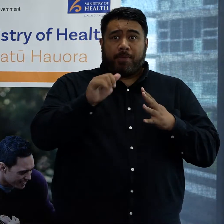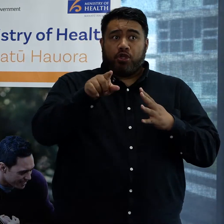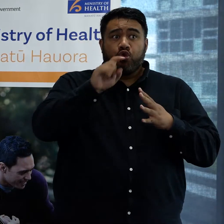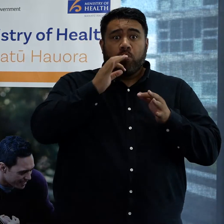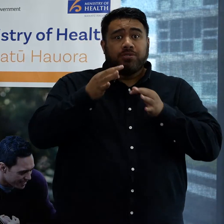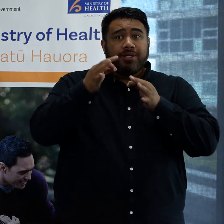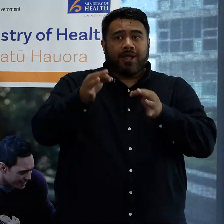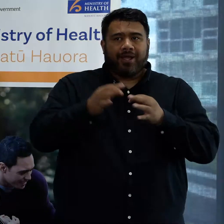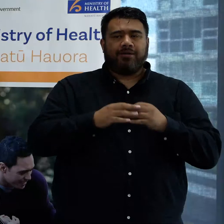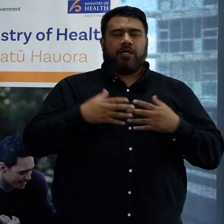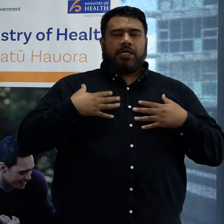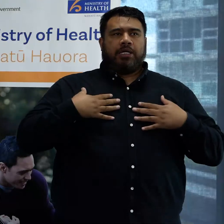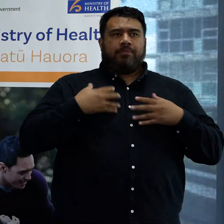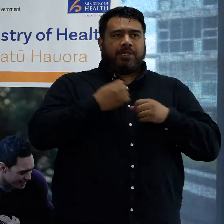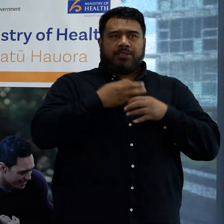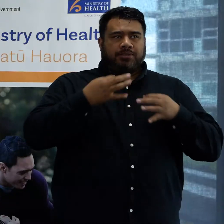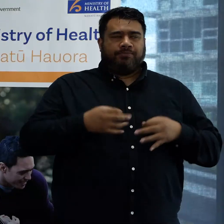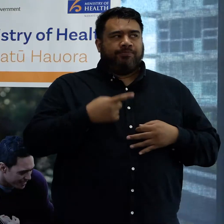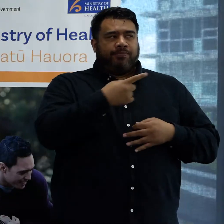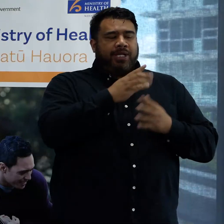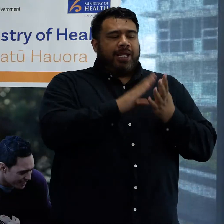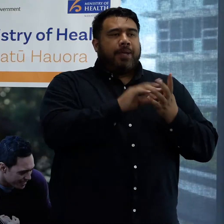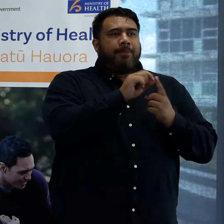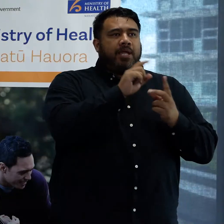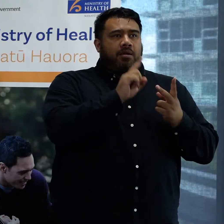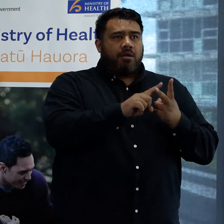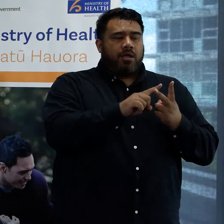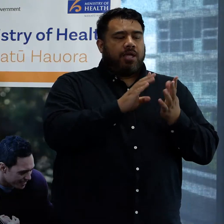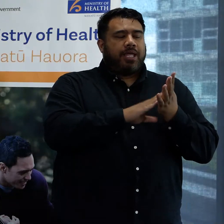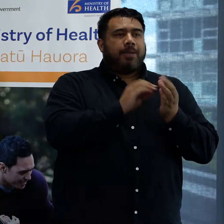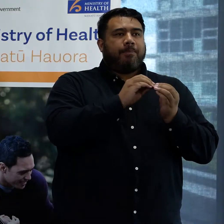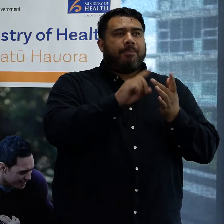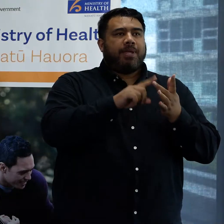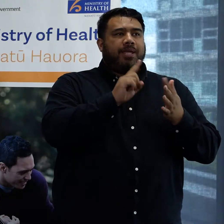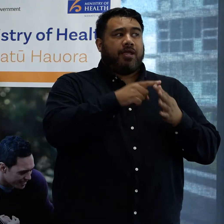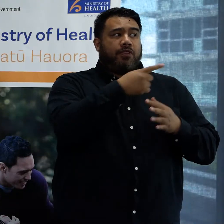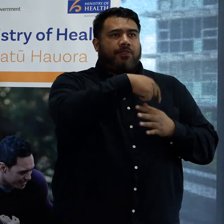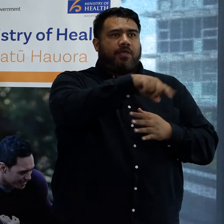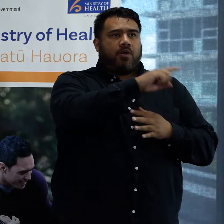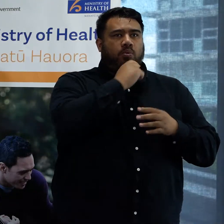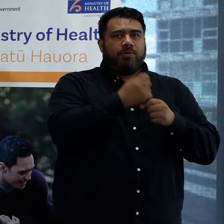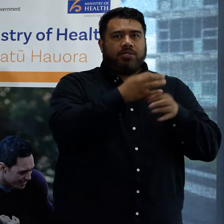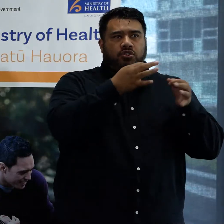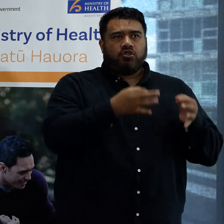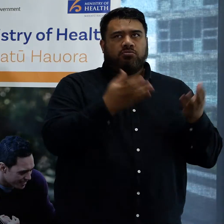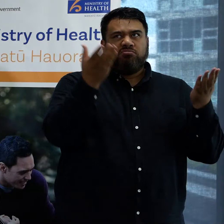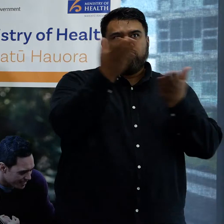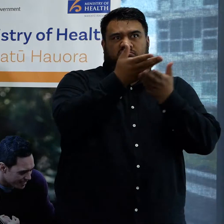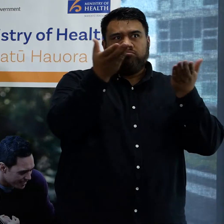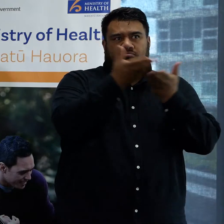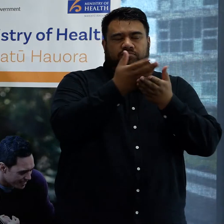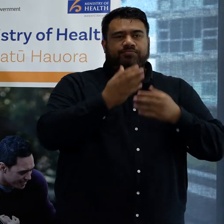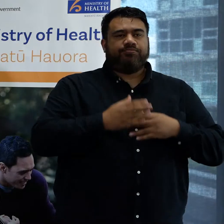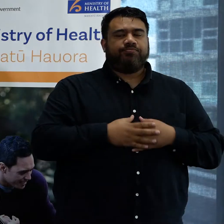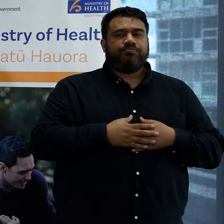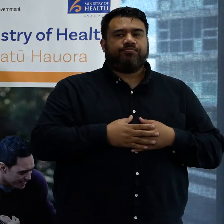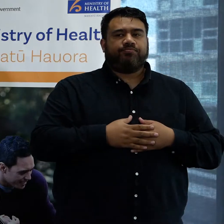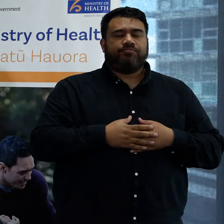with MB, who the latter being the group that oversees the facility. One of the things that